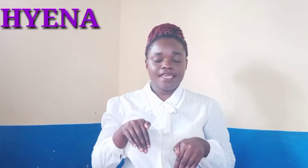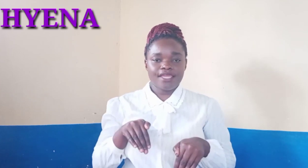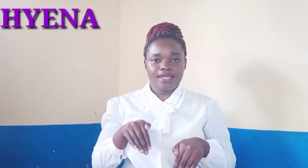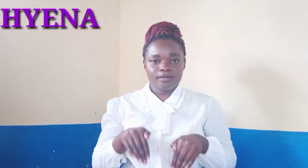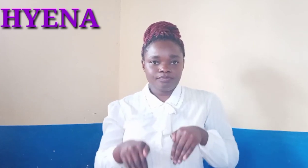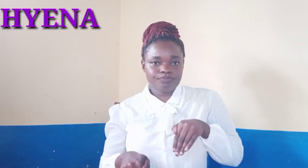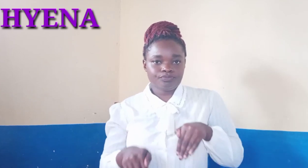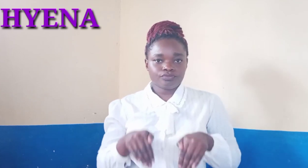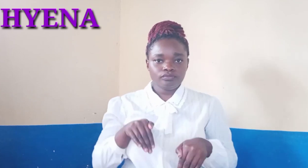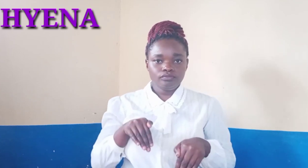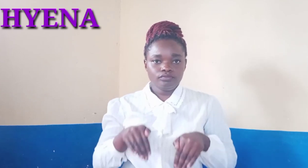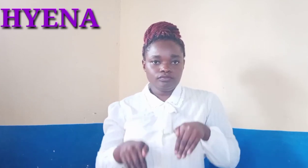Hyena.